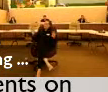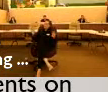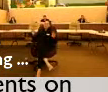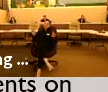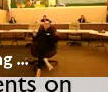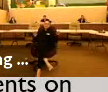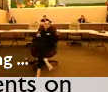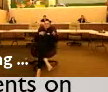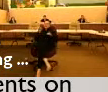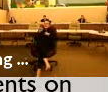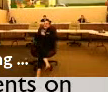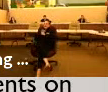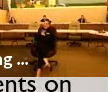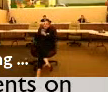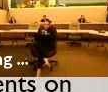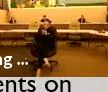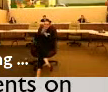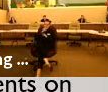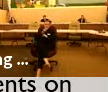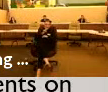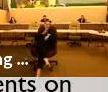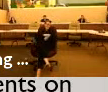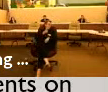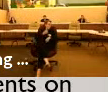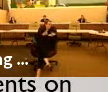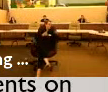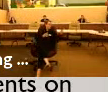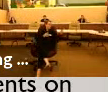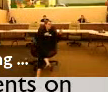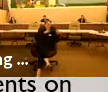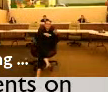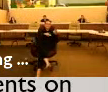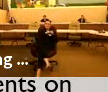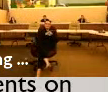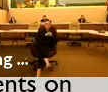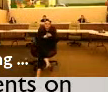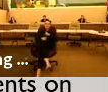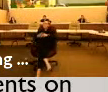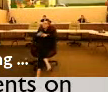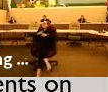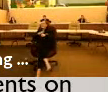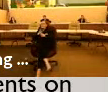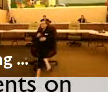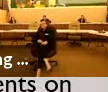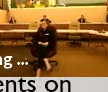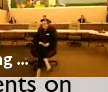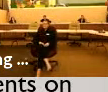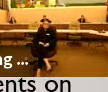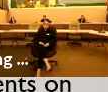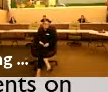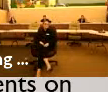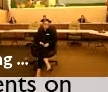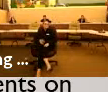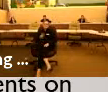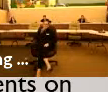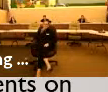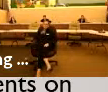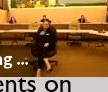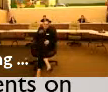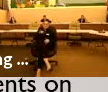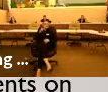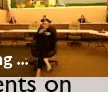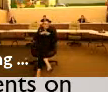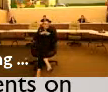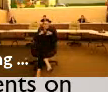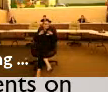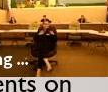I'll work with that, Don, on that. Okay. And we'll get that update out That's fine. quickly. And I'm not sure if there's another slide. That